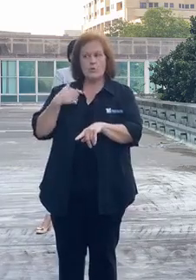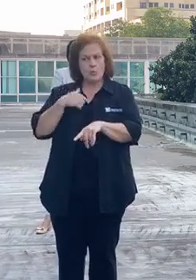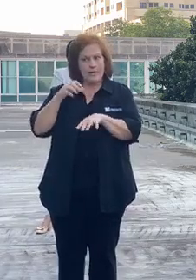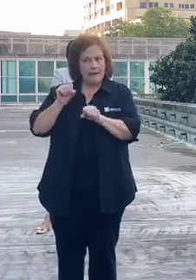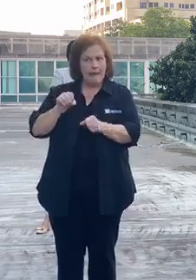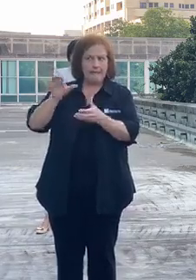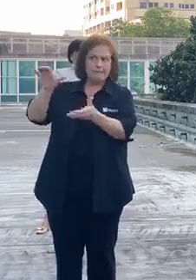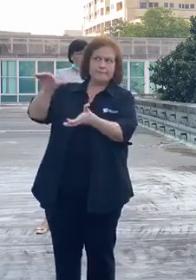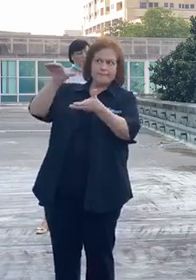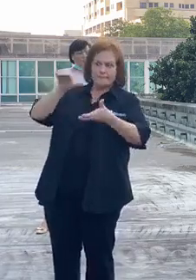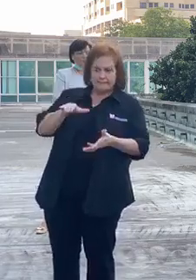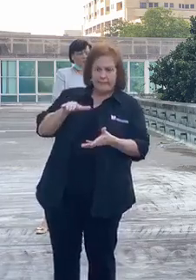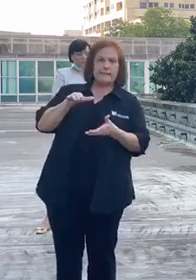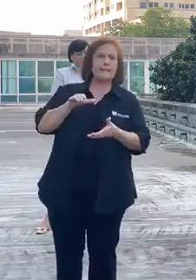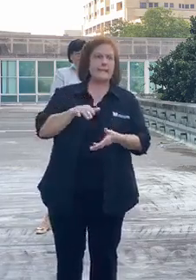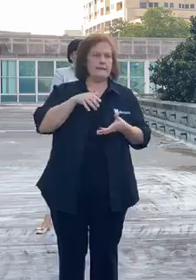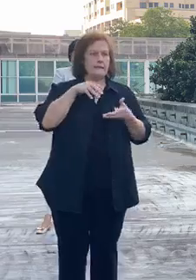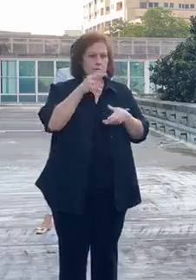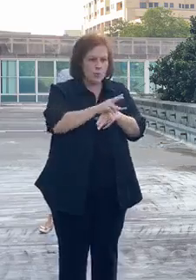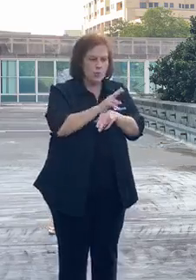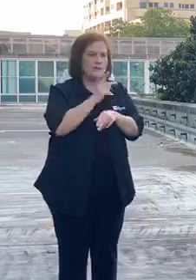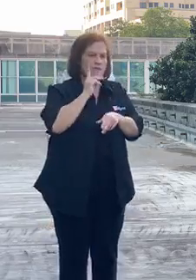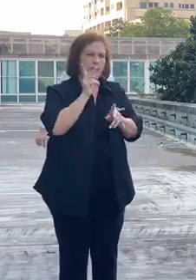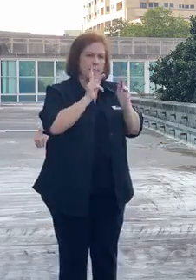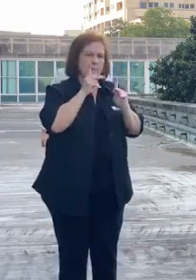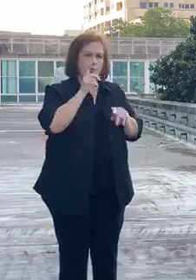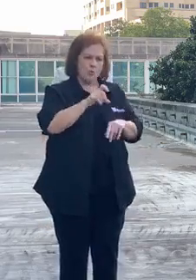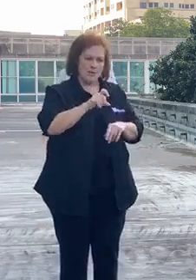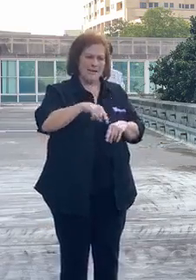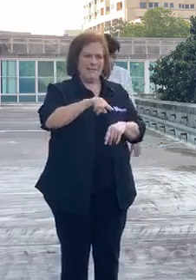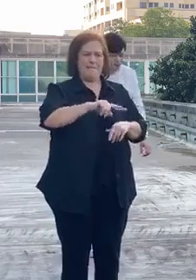deploy them to those who need them first. Yep.